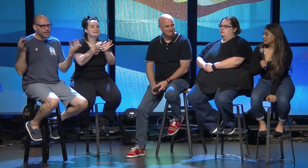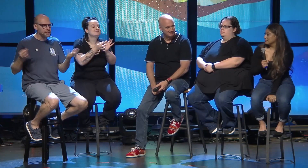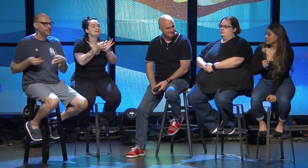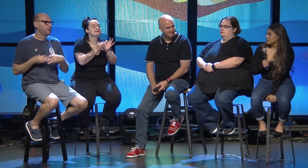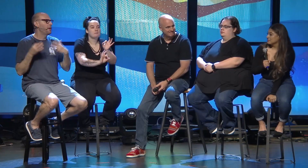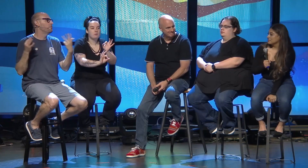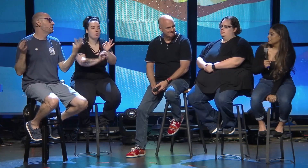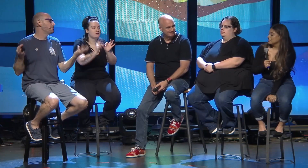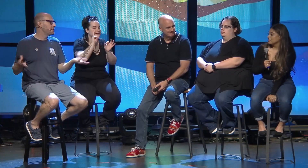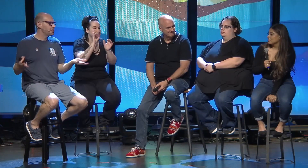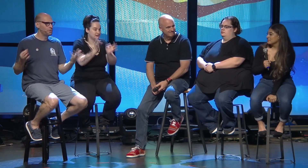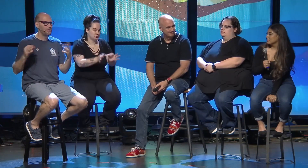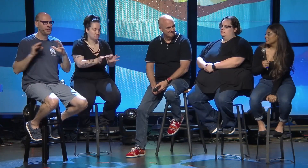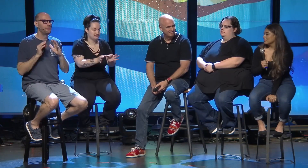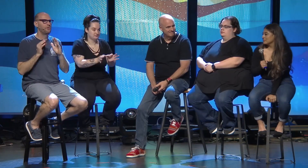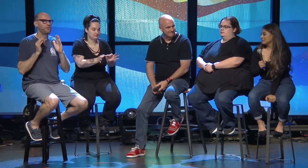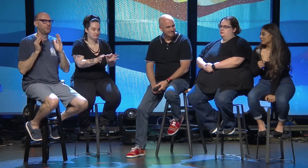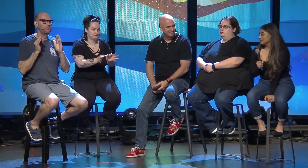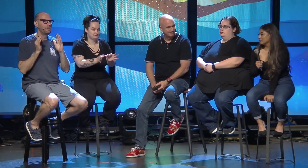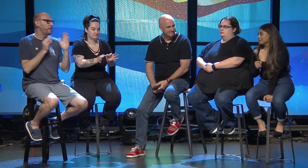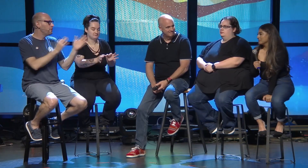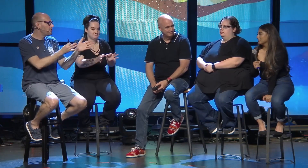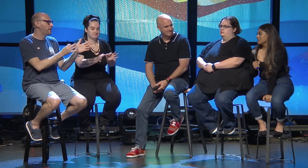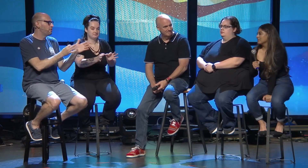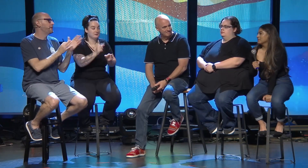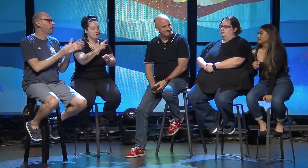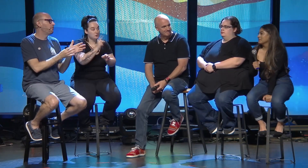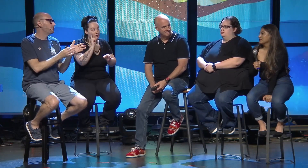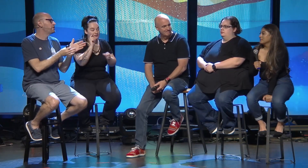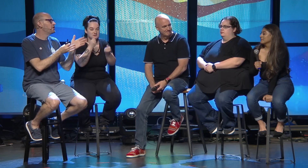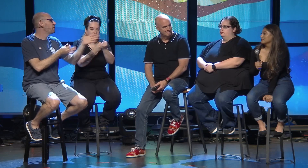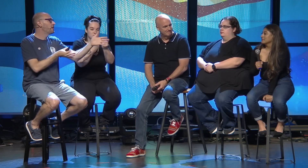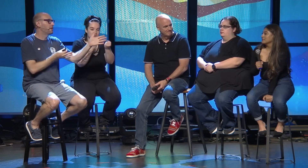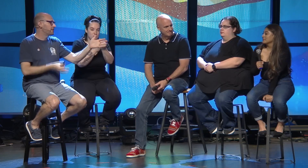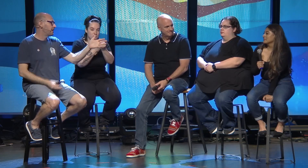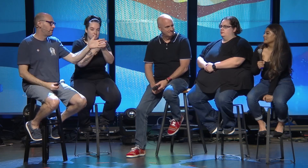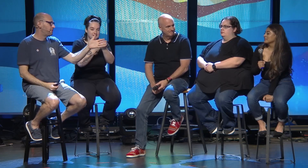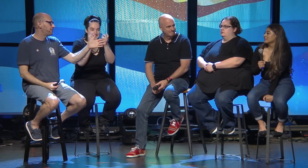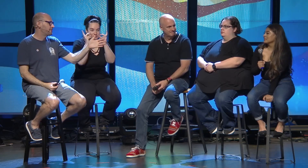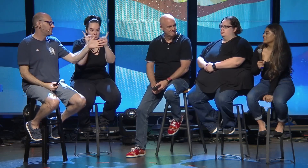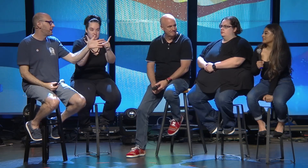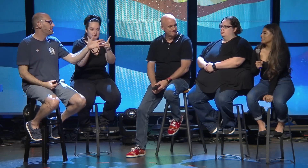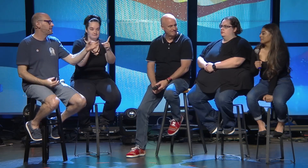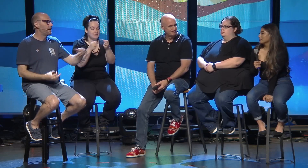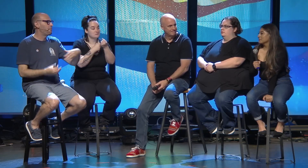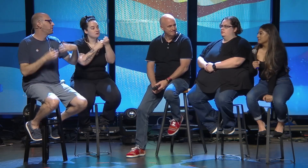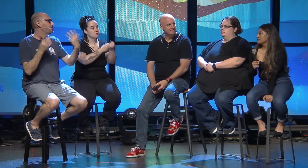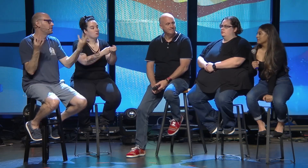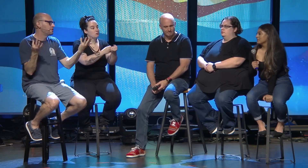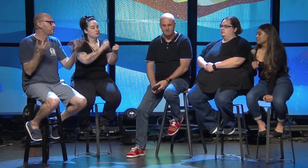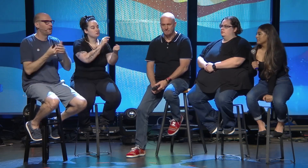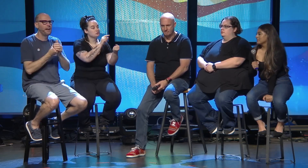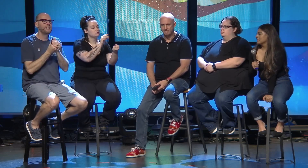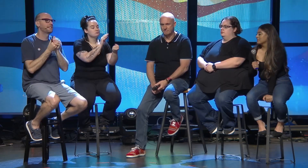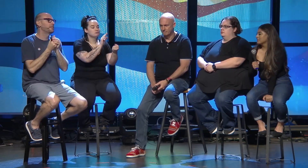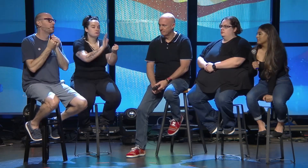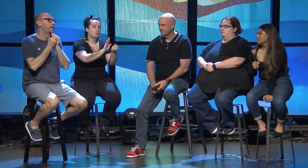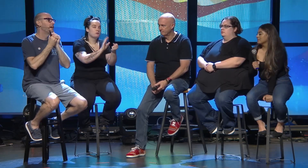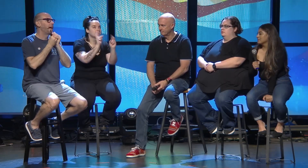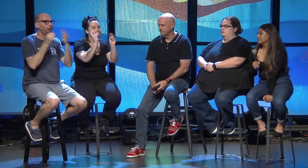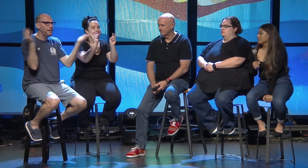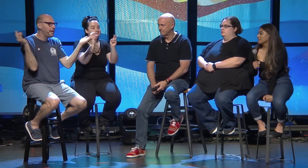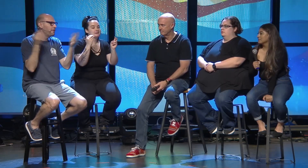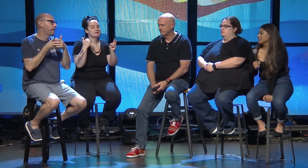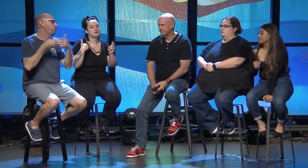the choices, the way in which we see the world that you think would be helpful to your younger self, right? To that person who's trying to